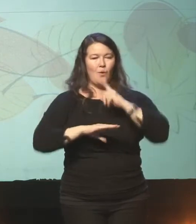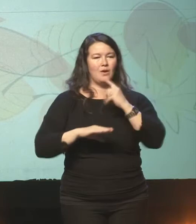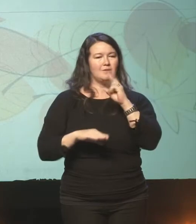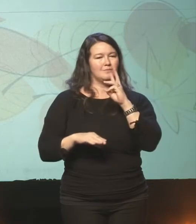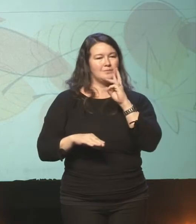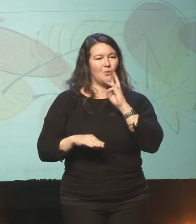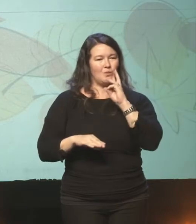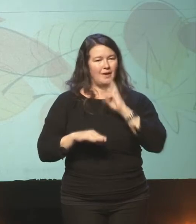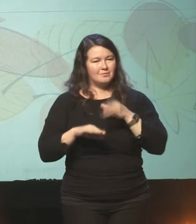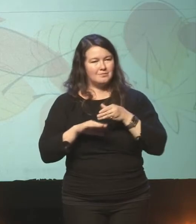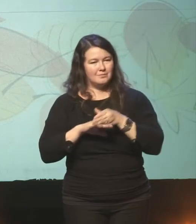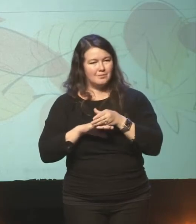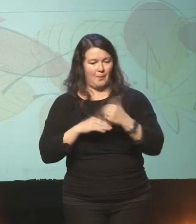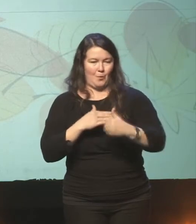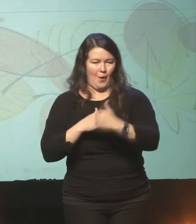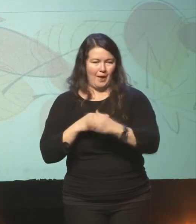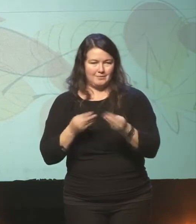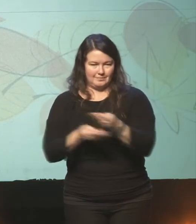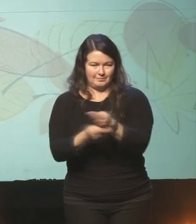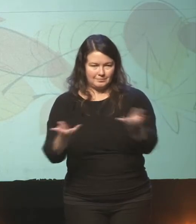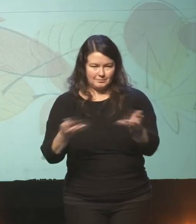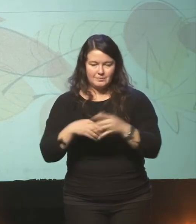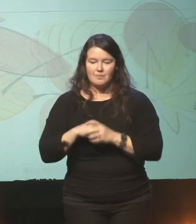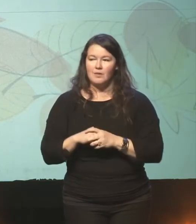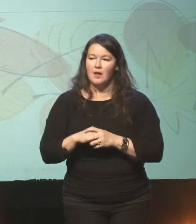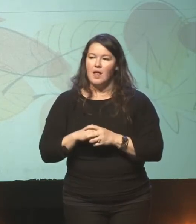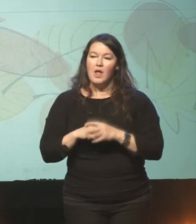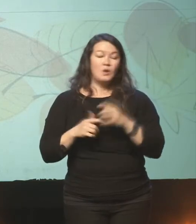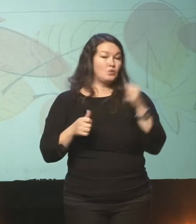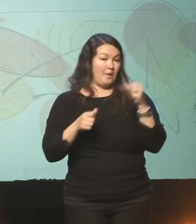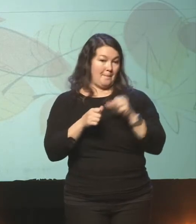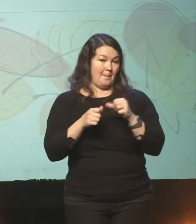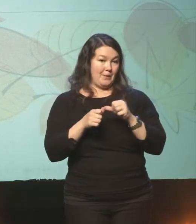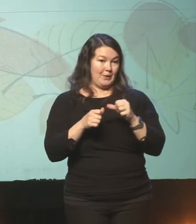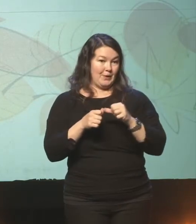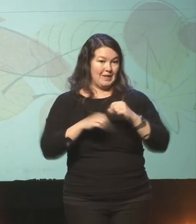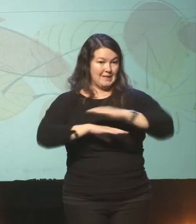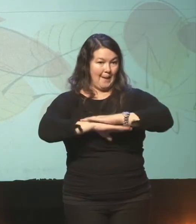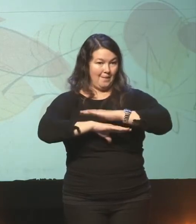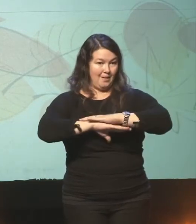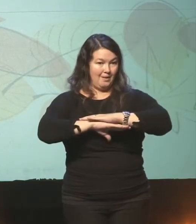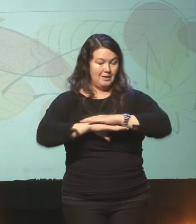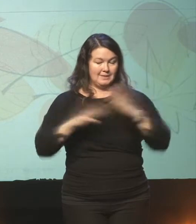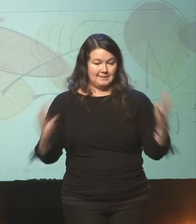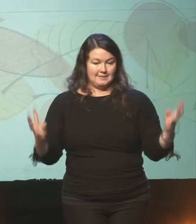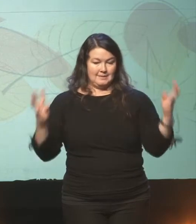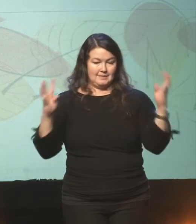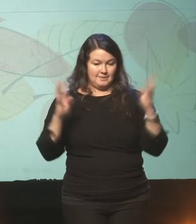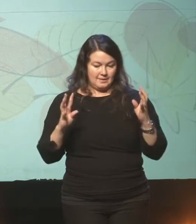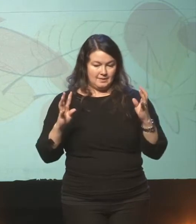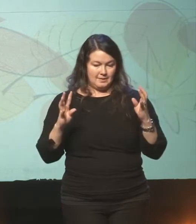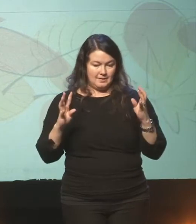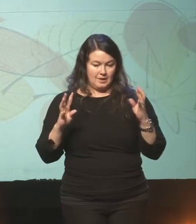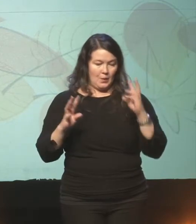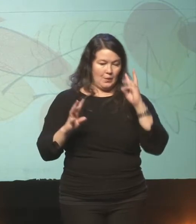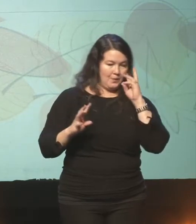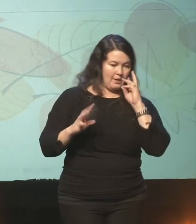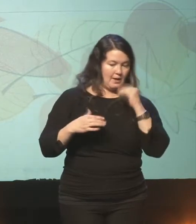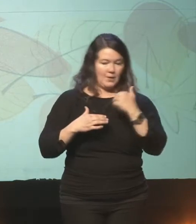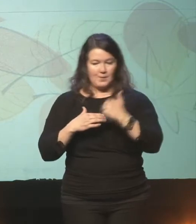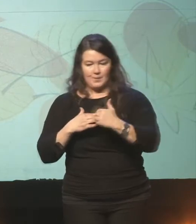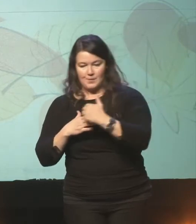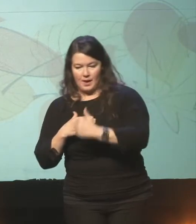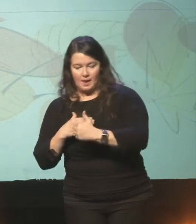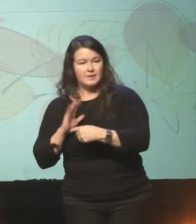chasing all of us, that we come to this table and we remember Jesus We take these elements that are symbolic of